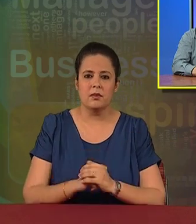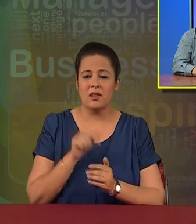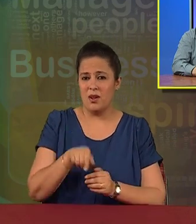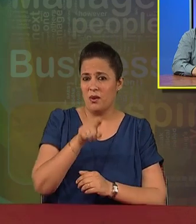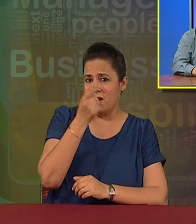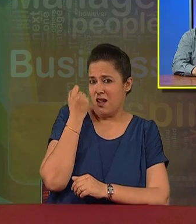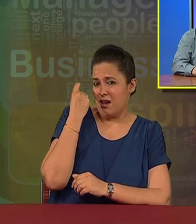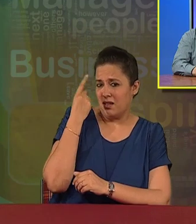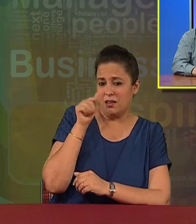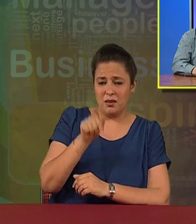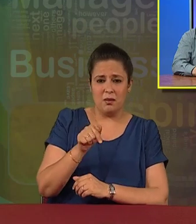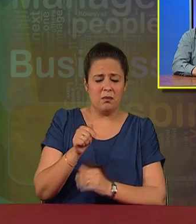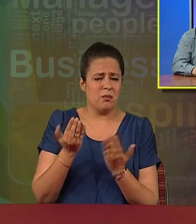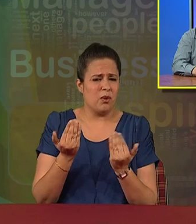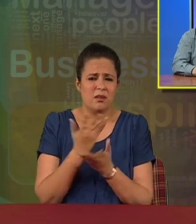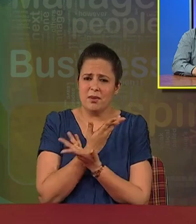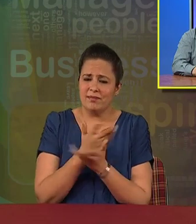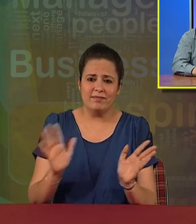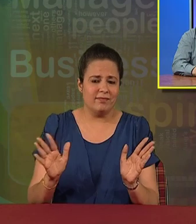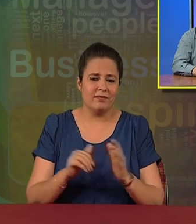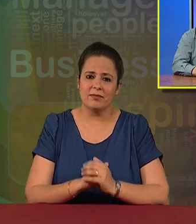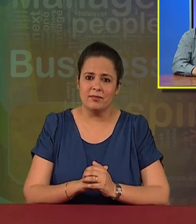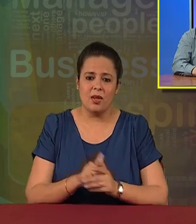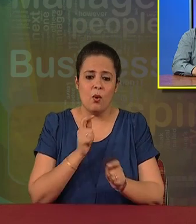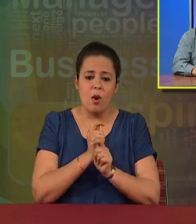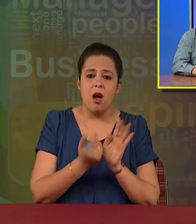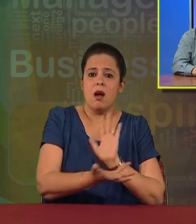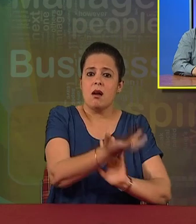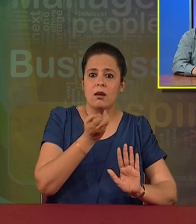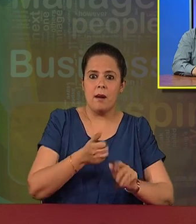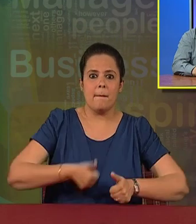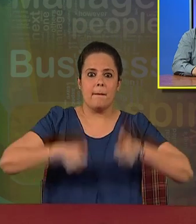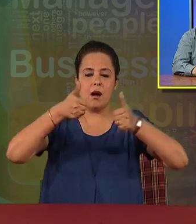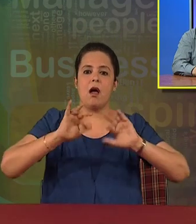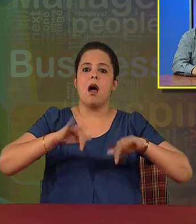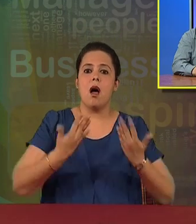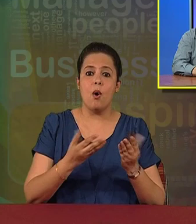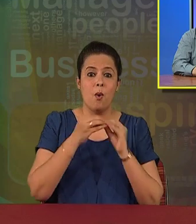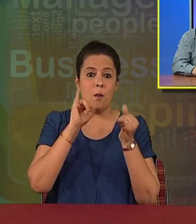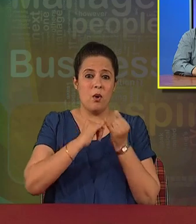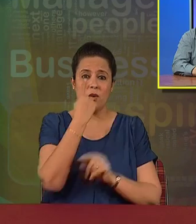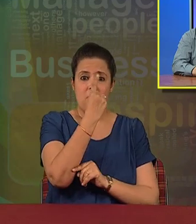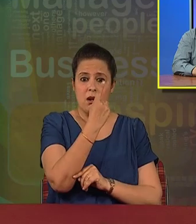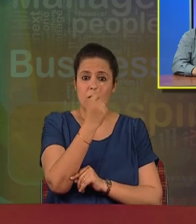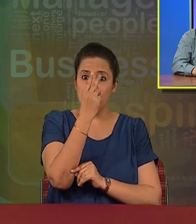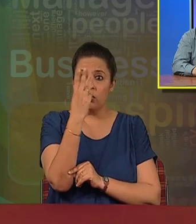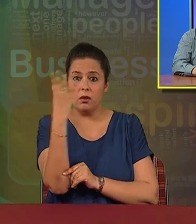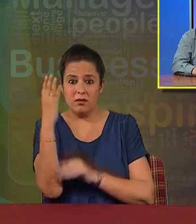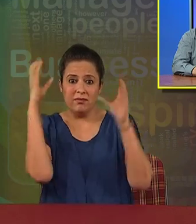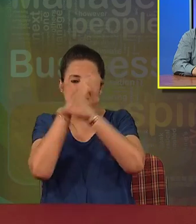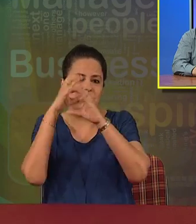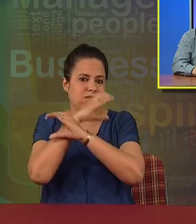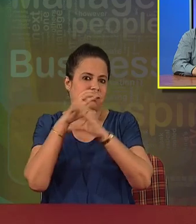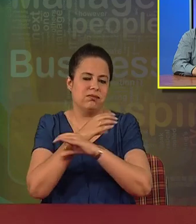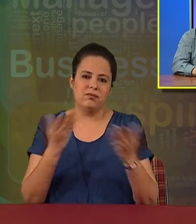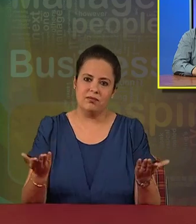now you can understand, it is almost impossible to take work from the employees if they are having more than one boss.